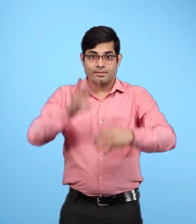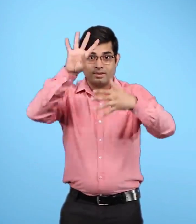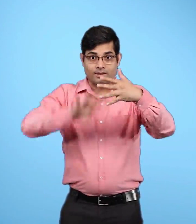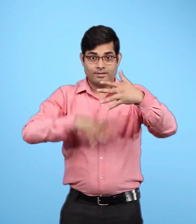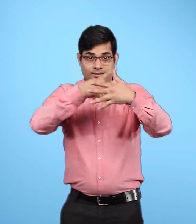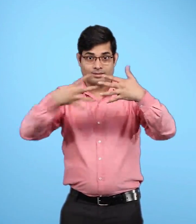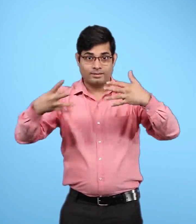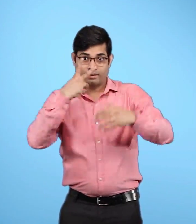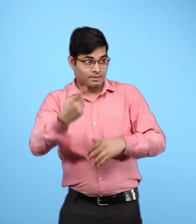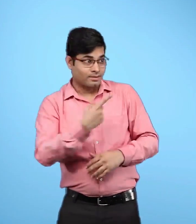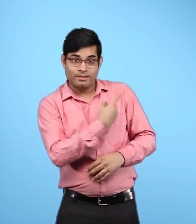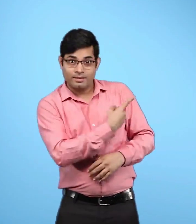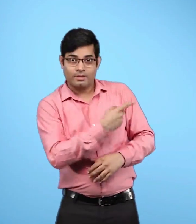Fill this table.